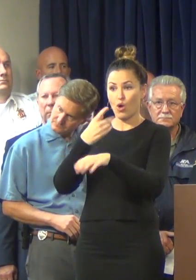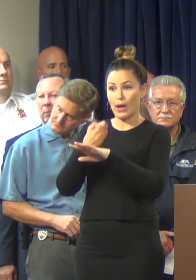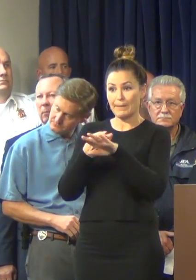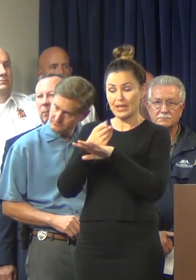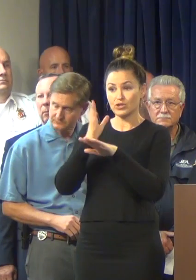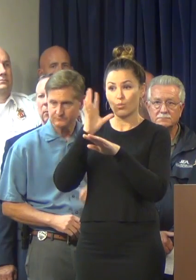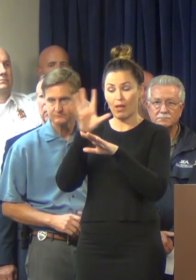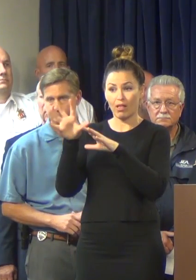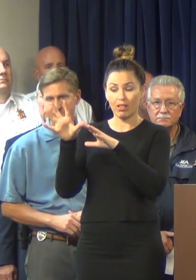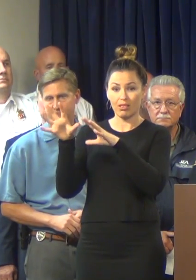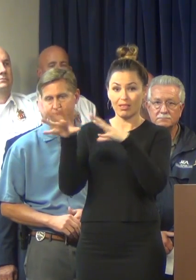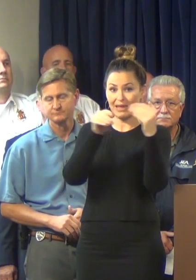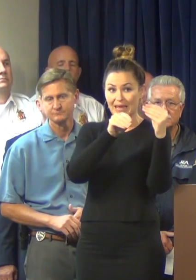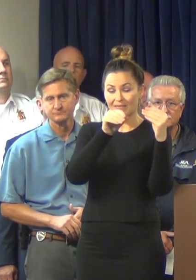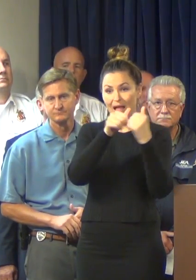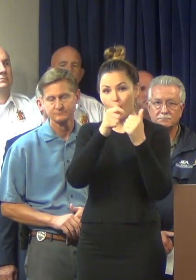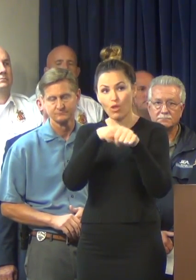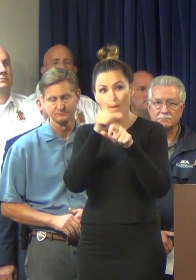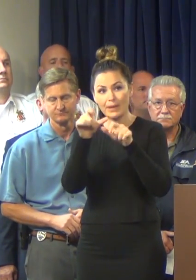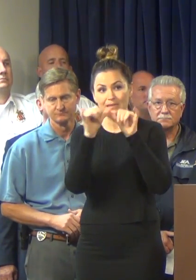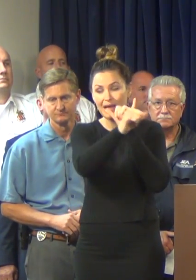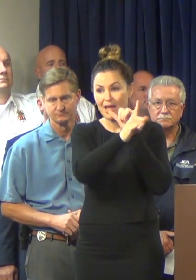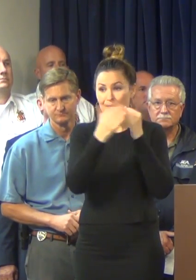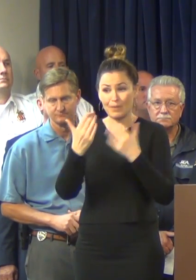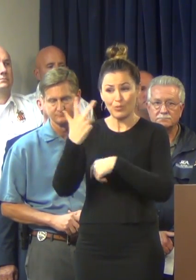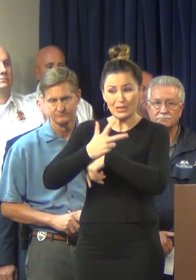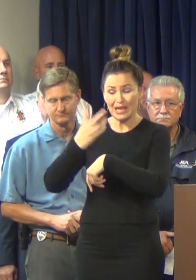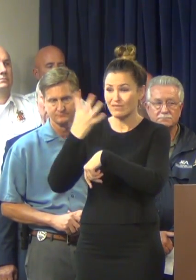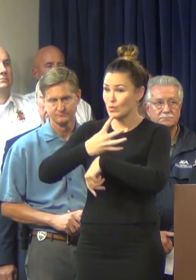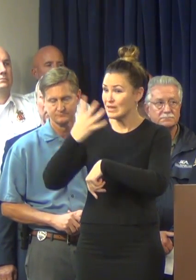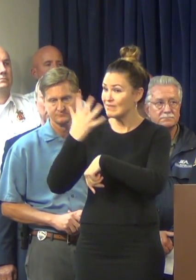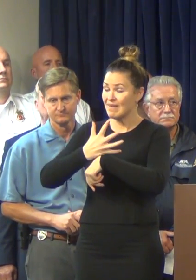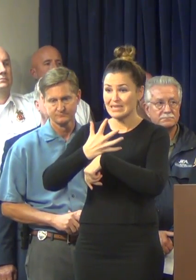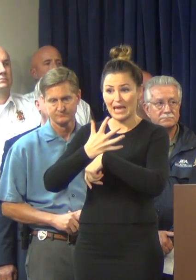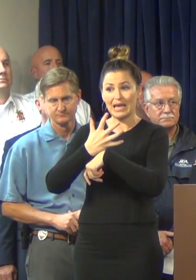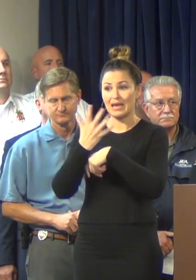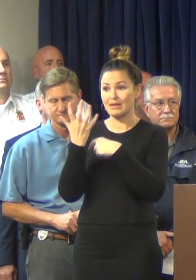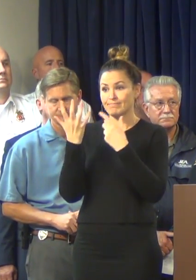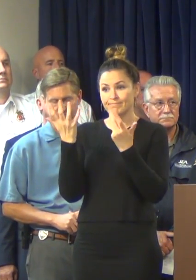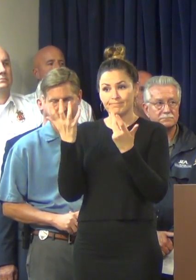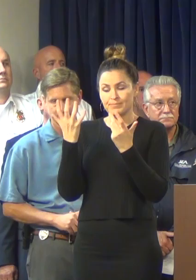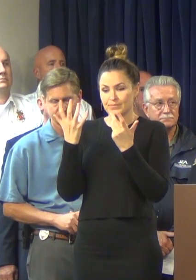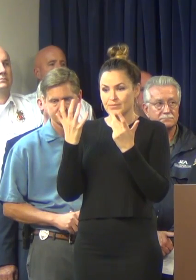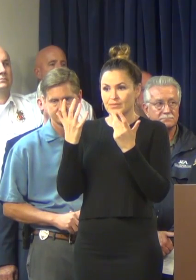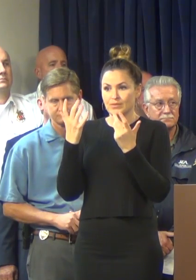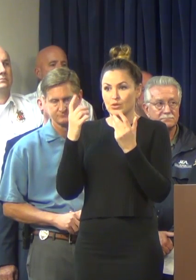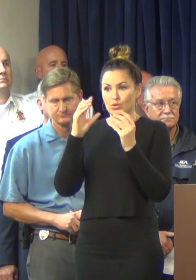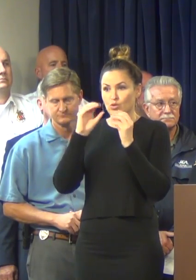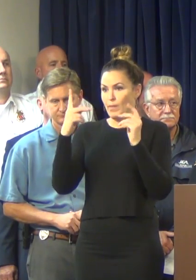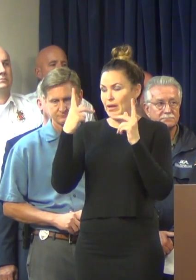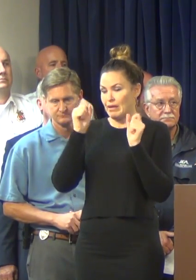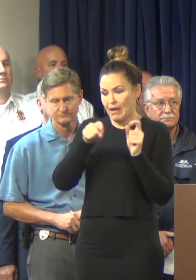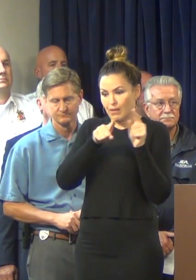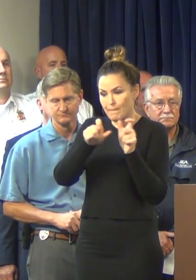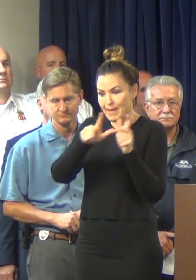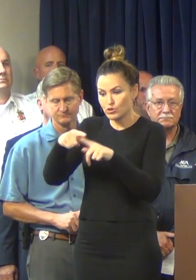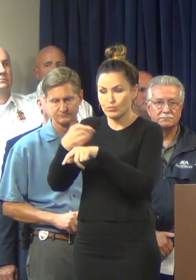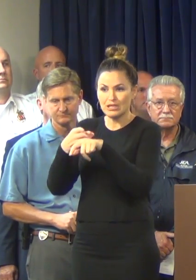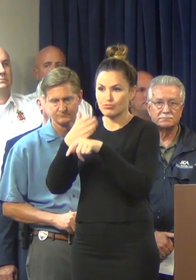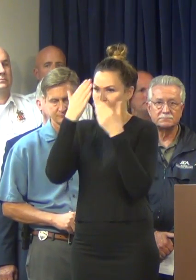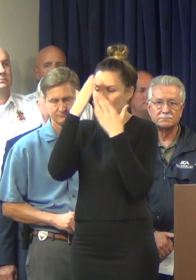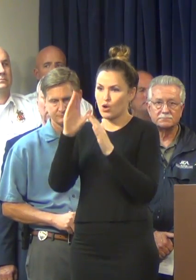be evacuated. So, if they're 3 days, 4 days, 5 days with, nobody allowed to go back to the beaches, we'll need to